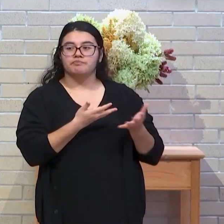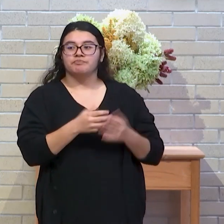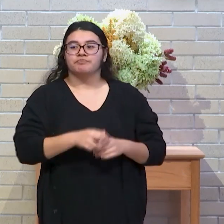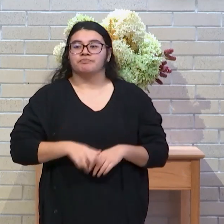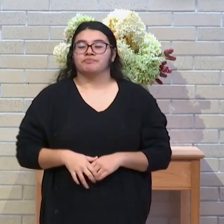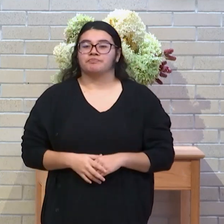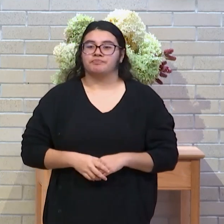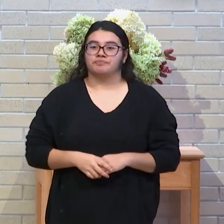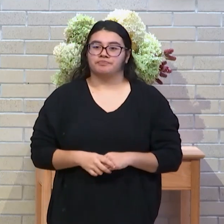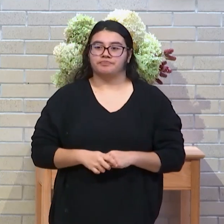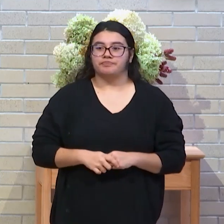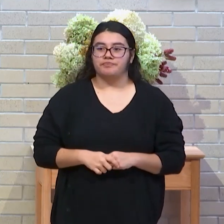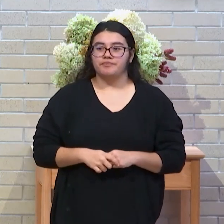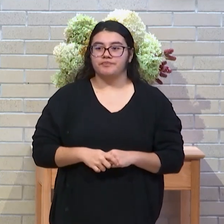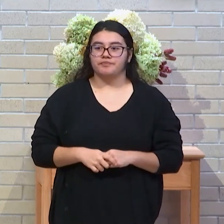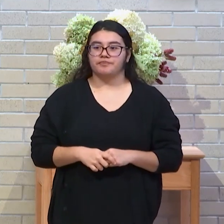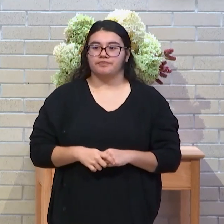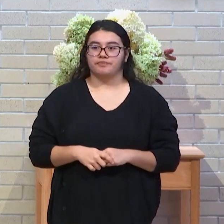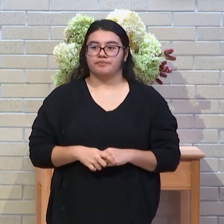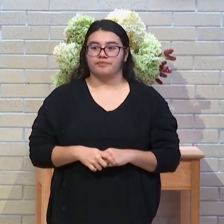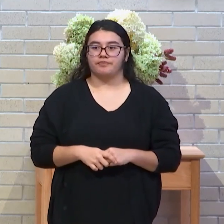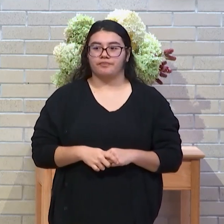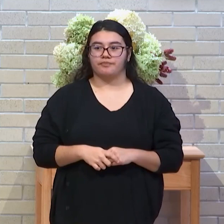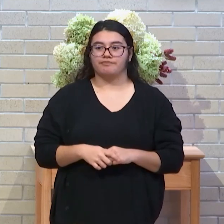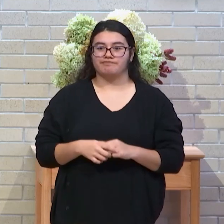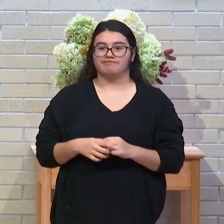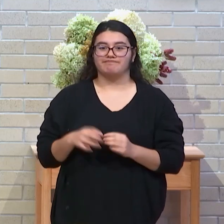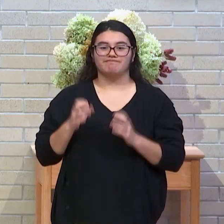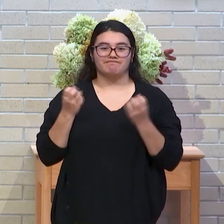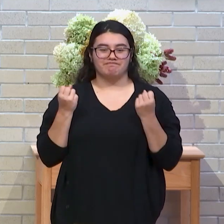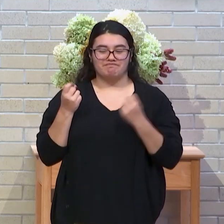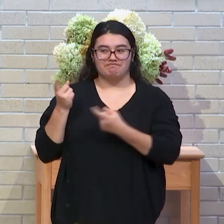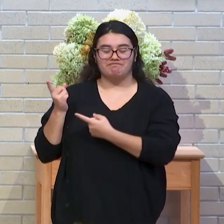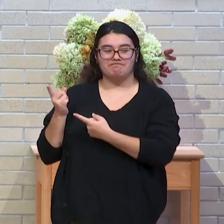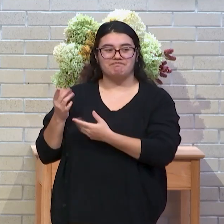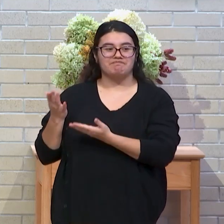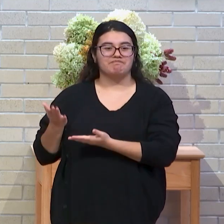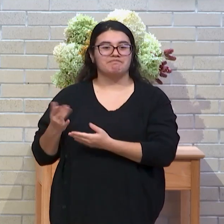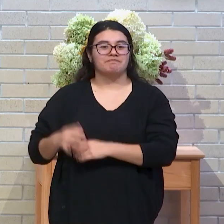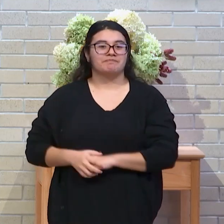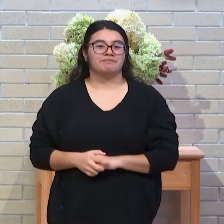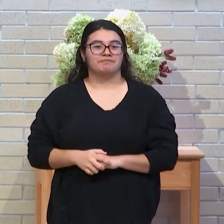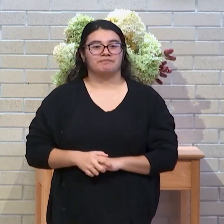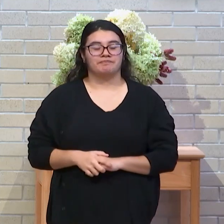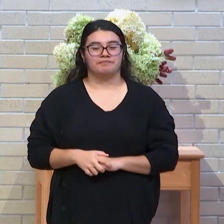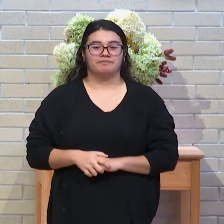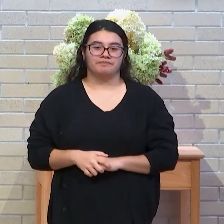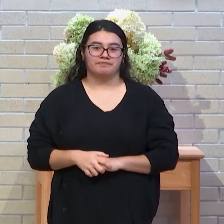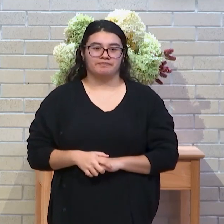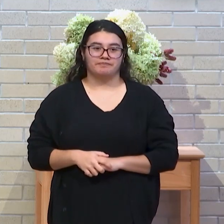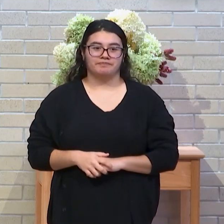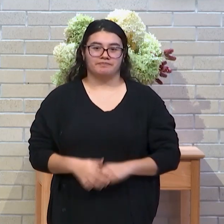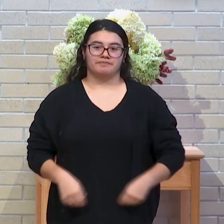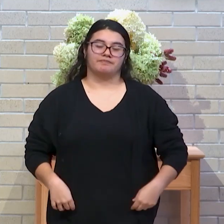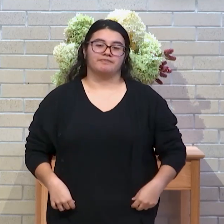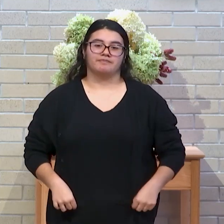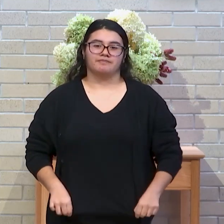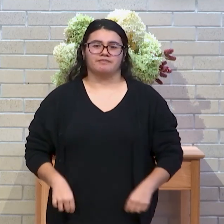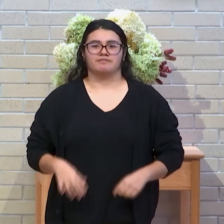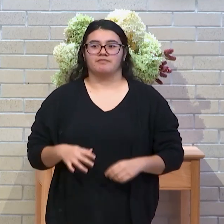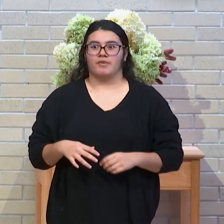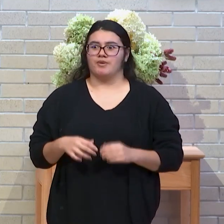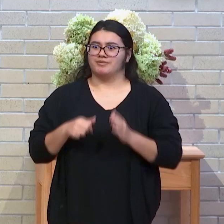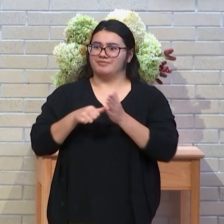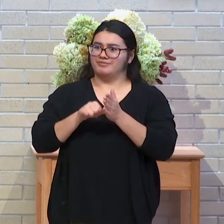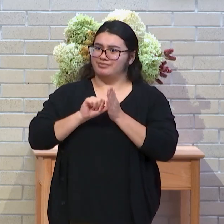So for example, if you sign here up, it's male, here down, it's female. And they're like, that's so oppressive, why would you do